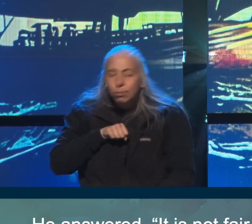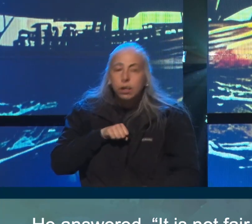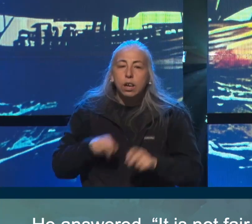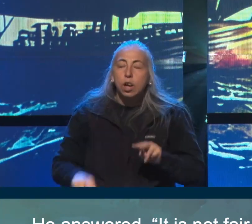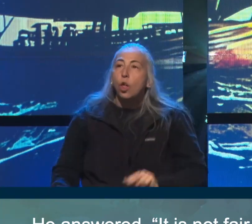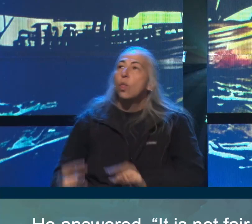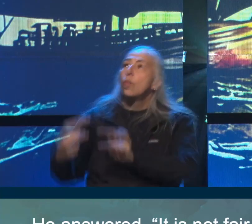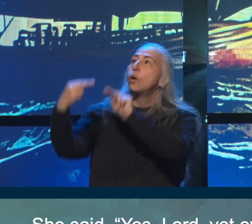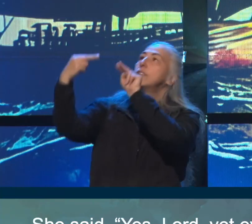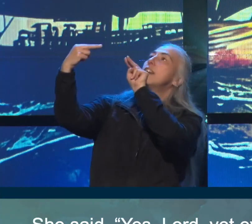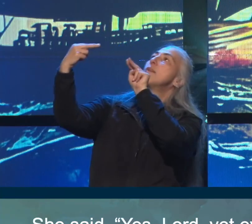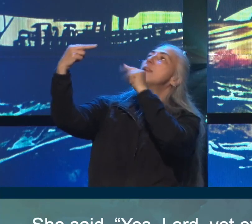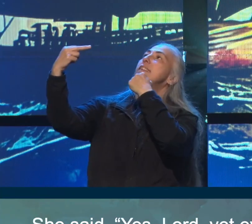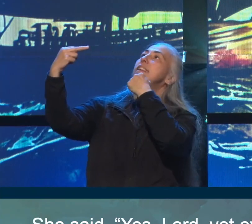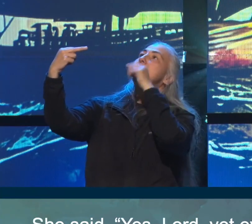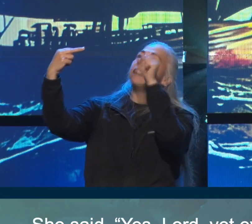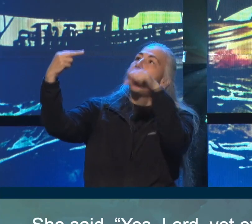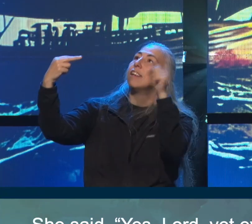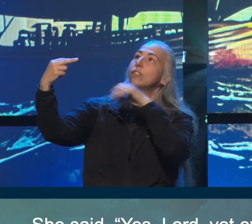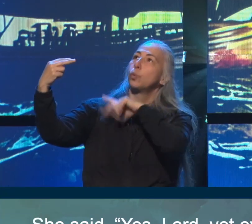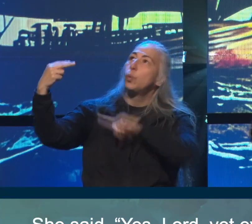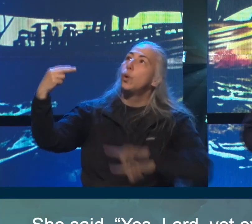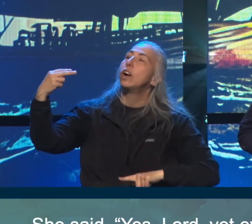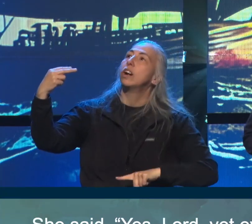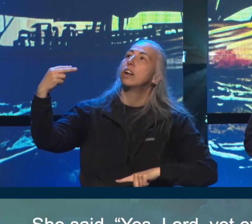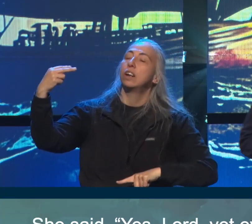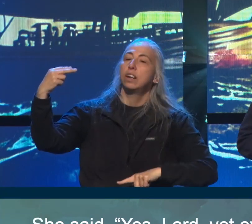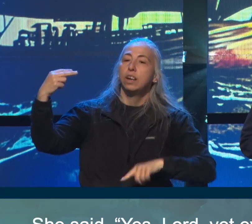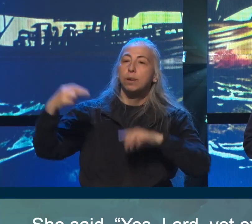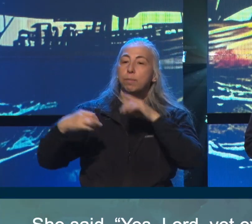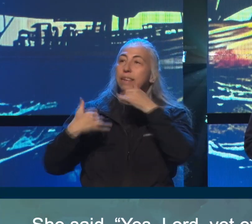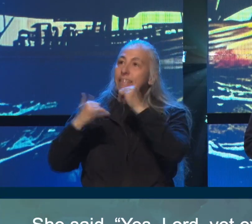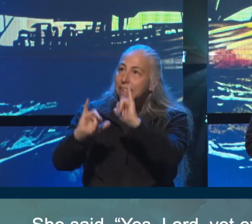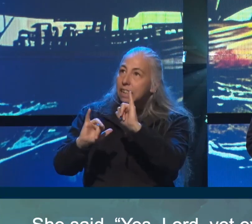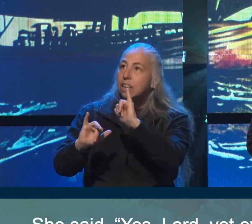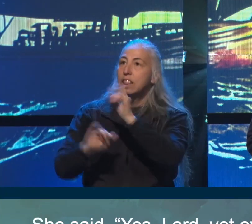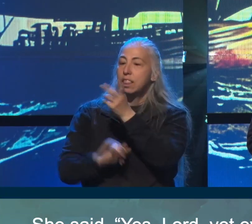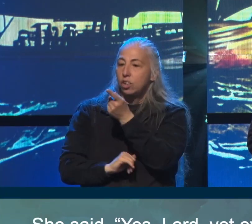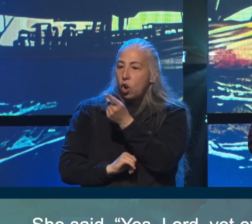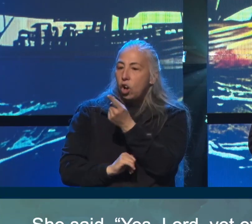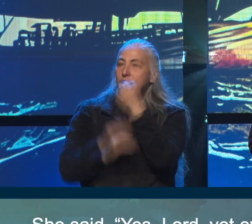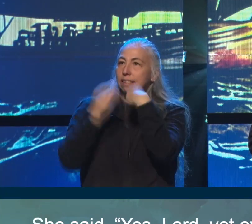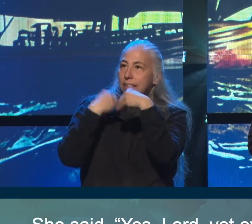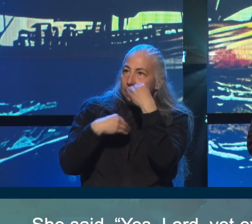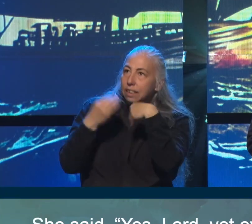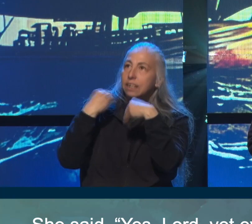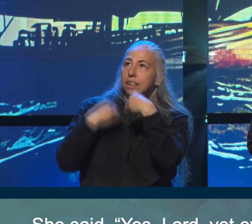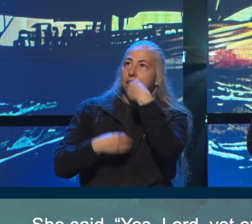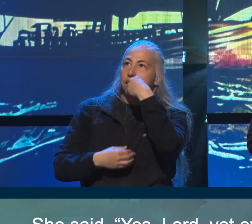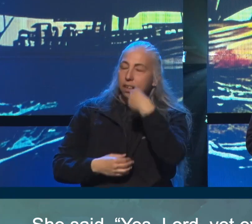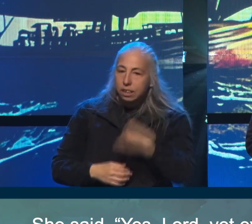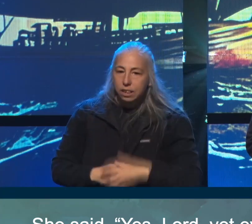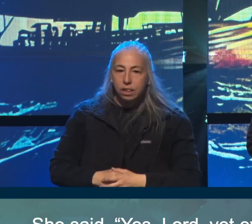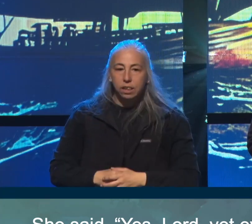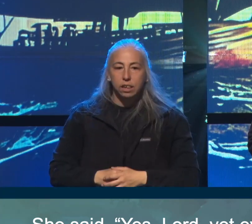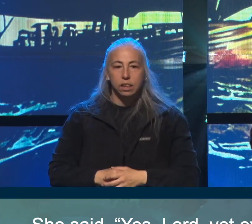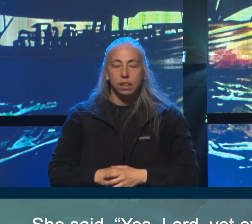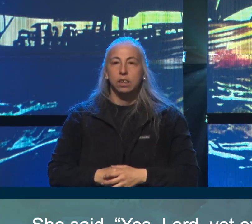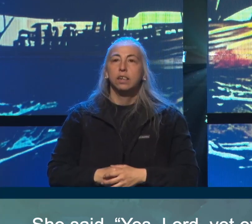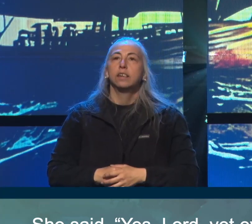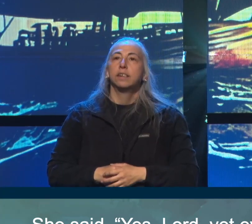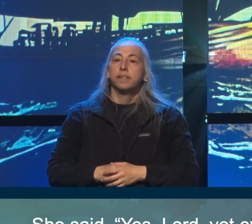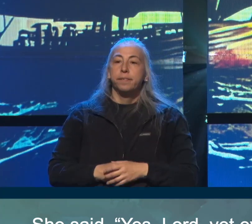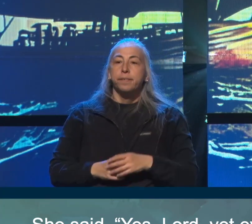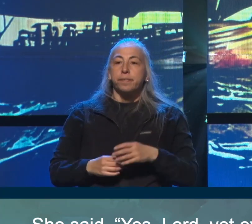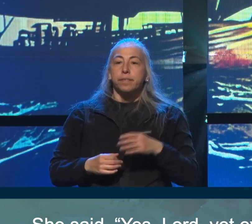she says, "Yes, Lord, but even the dogs eat the crumbs." Come on. Even the dogs eat